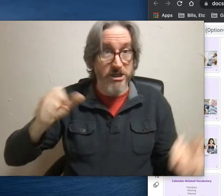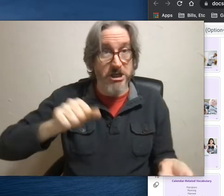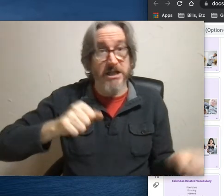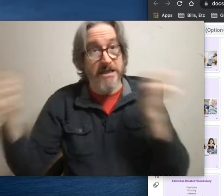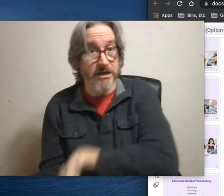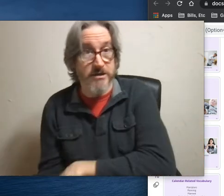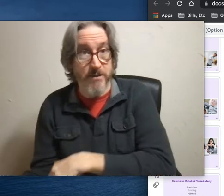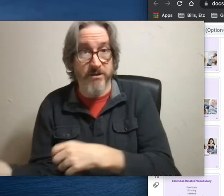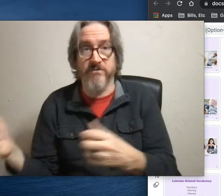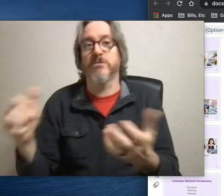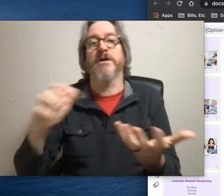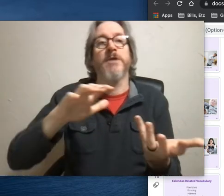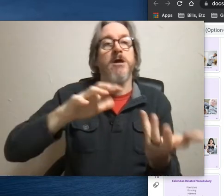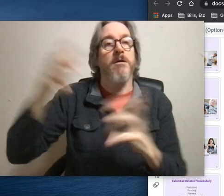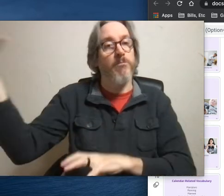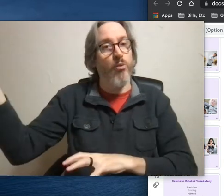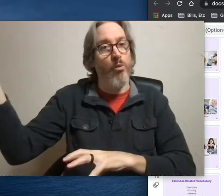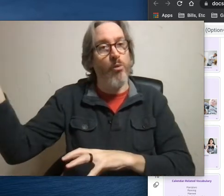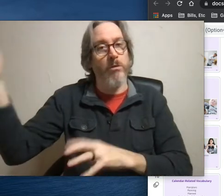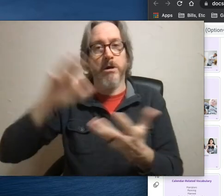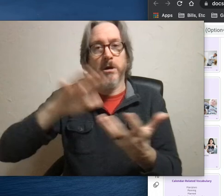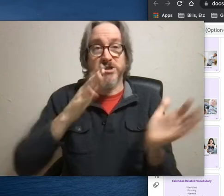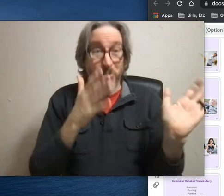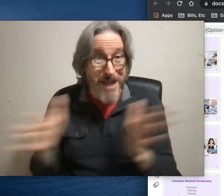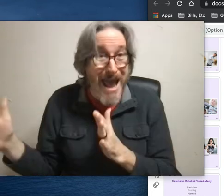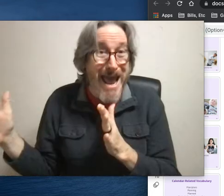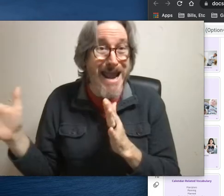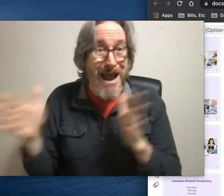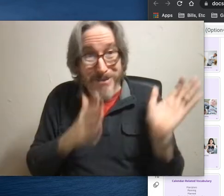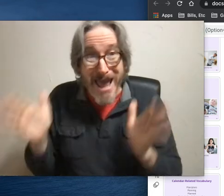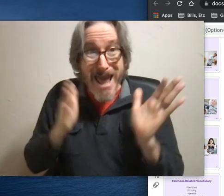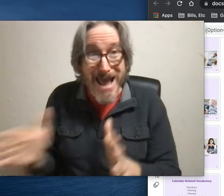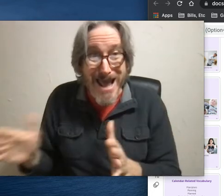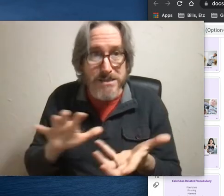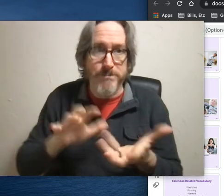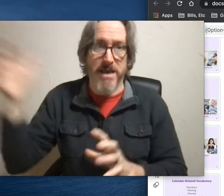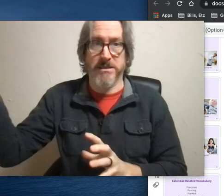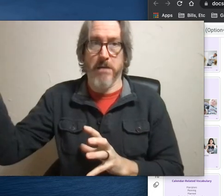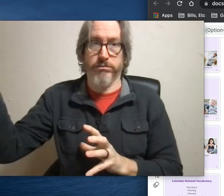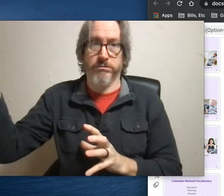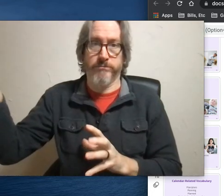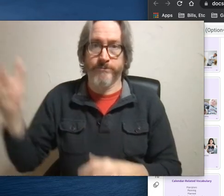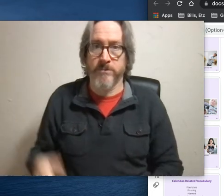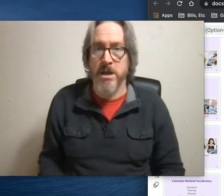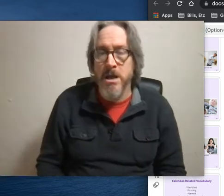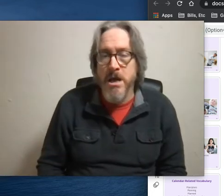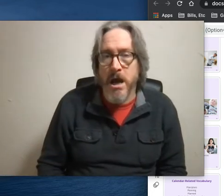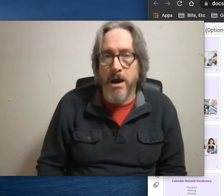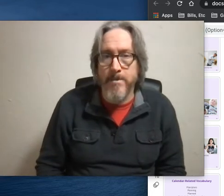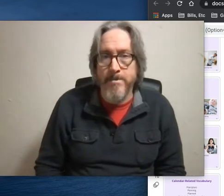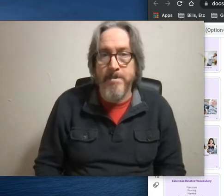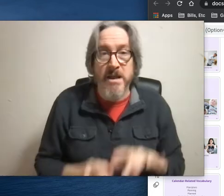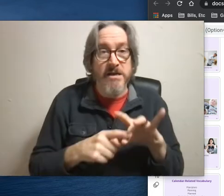bowl of chili that you dump on the floor, right? So plans messed up.